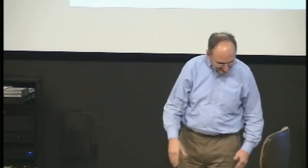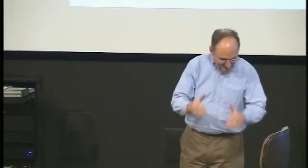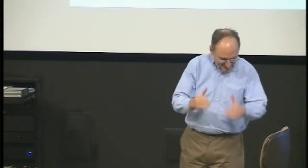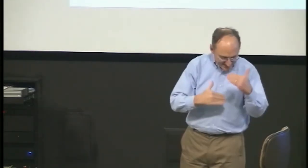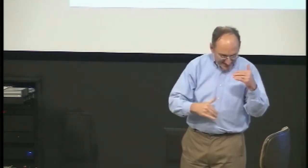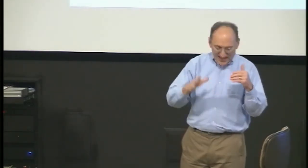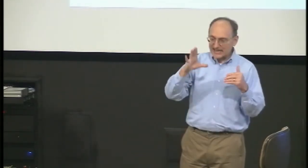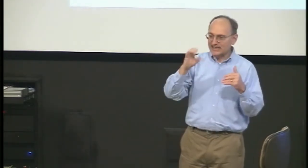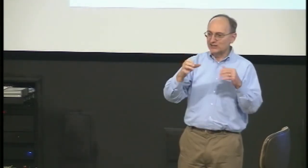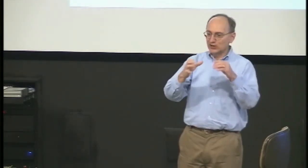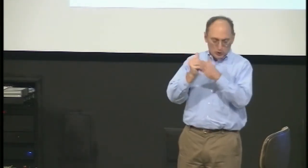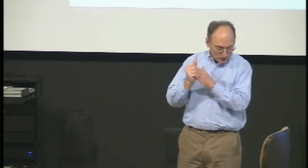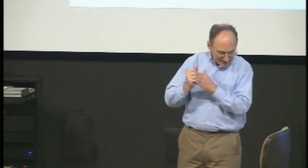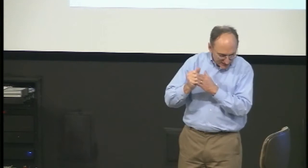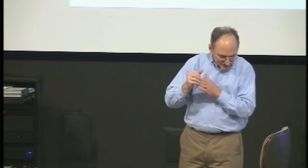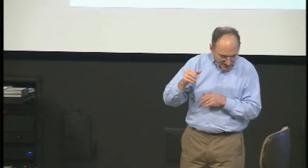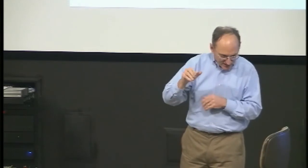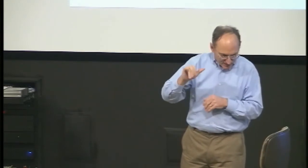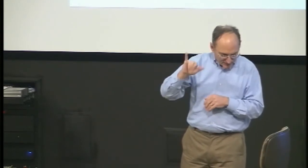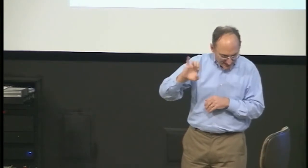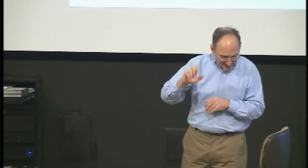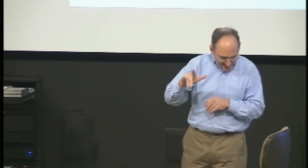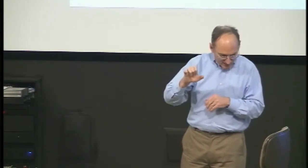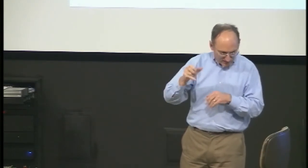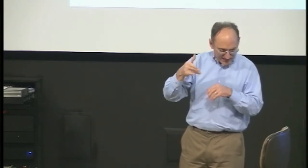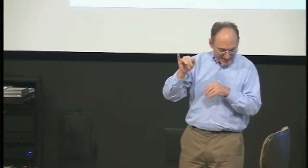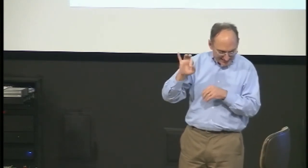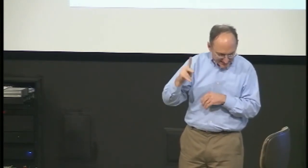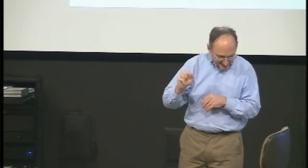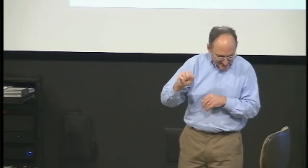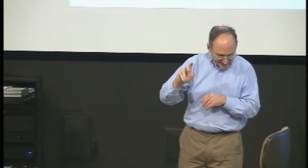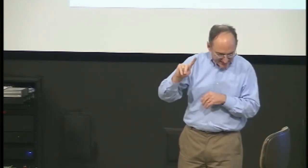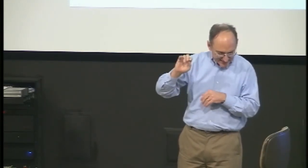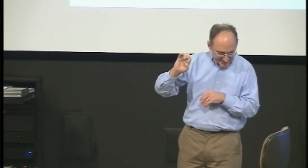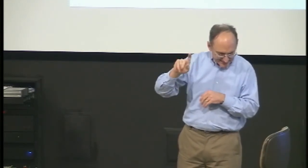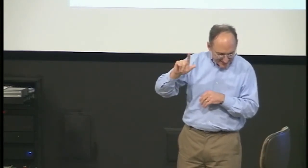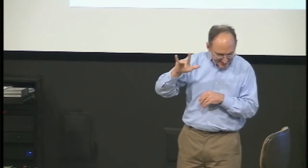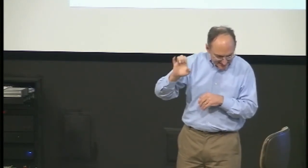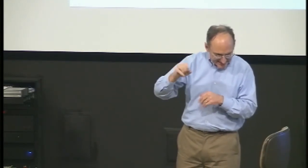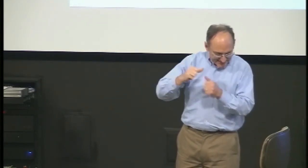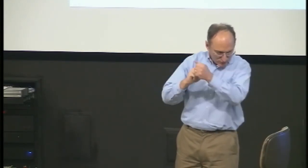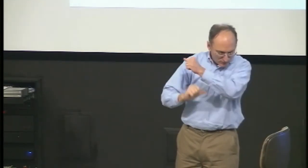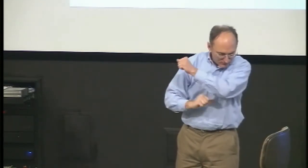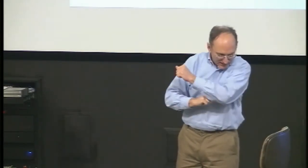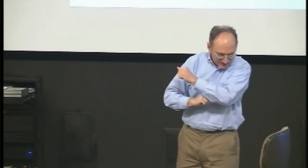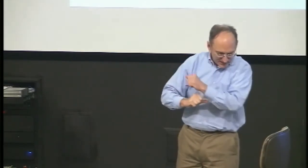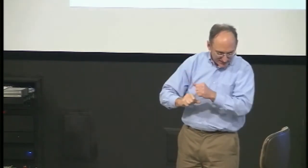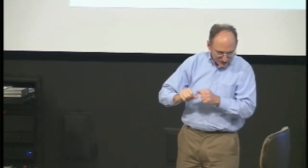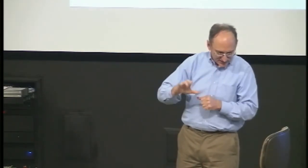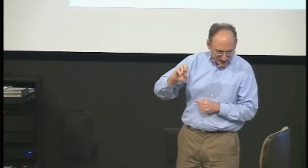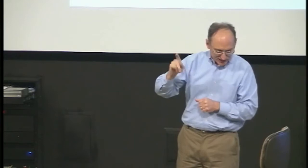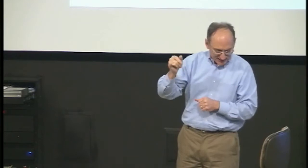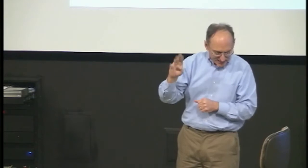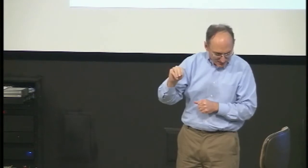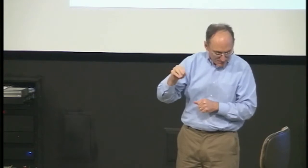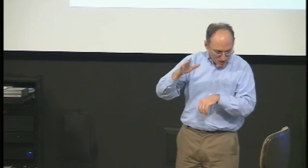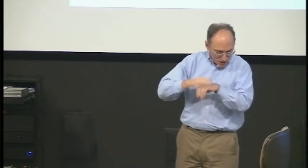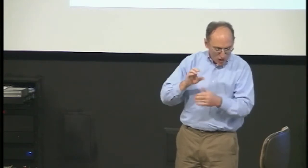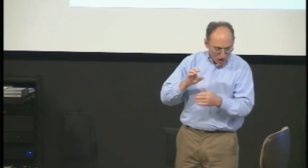Center, and he is the co-leader of the Yale Haskins Teagle Foundation